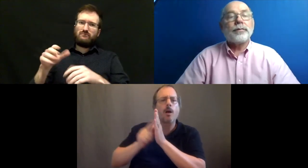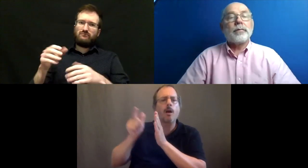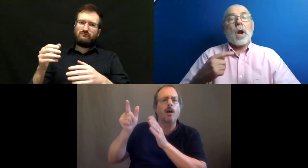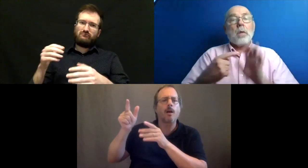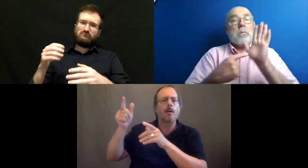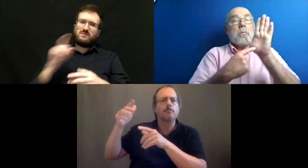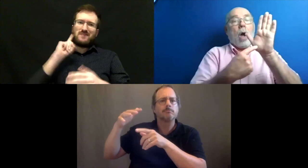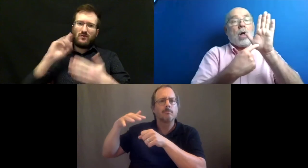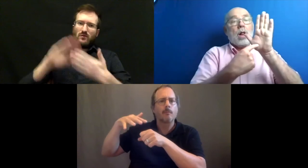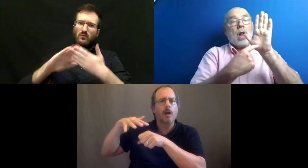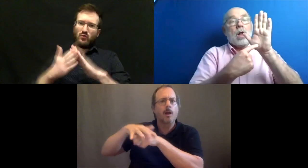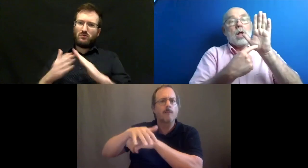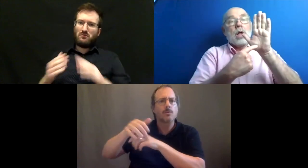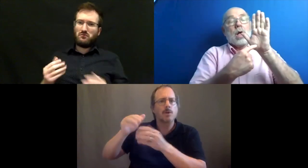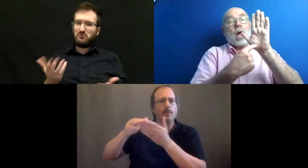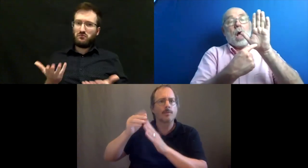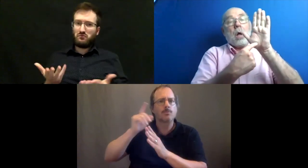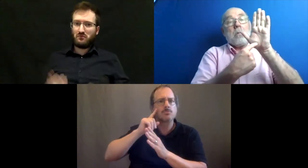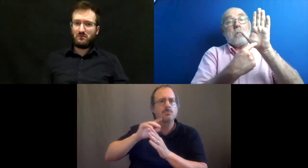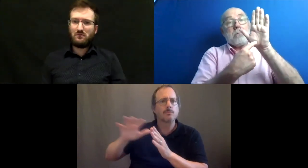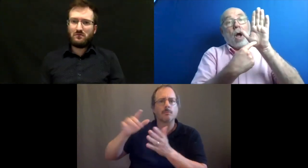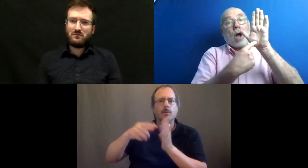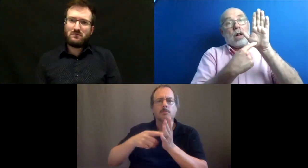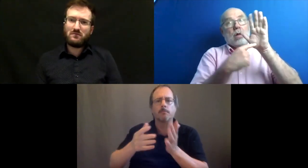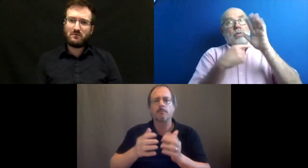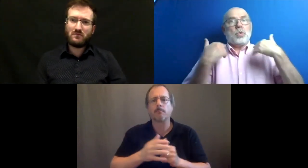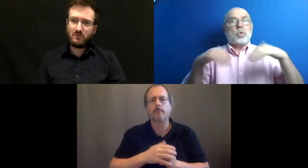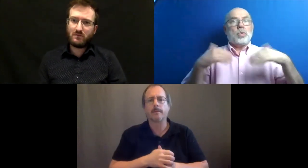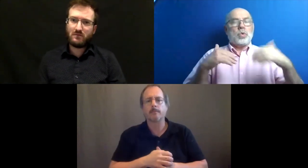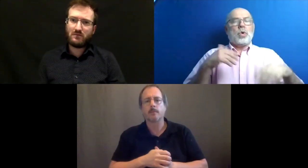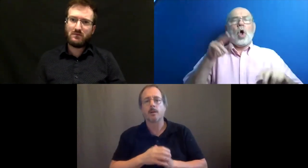policies in other countries through the deaf community?